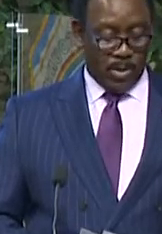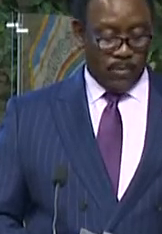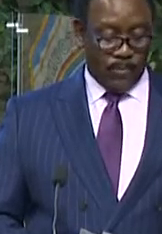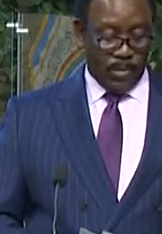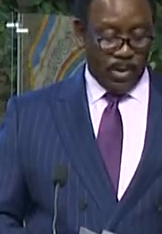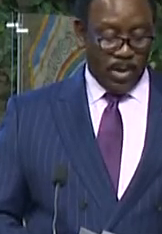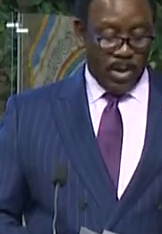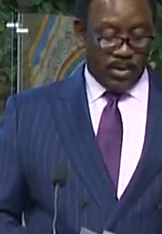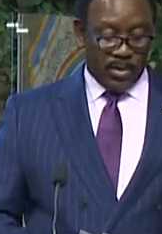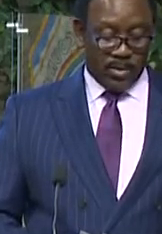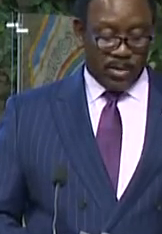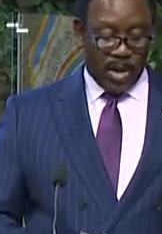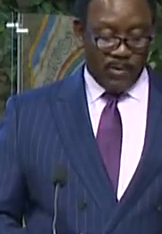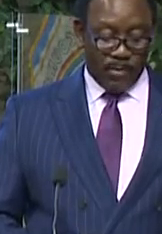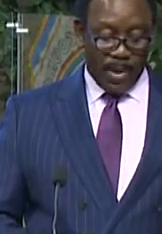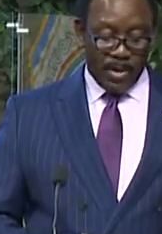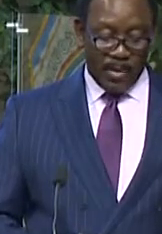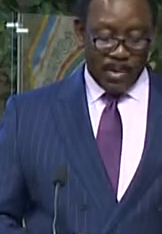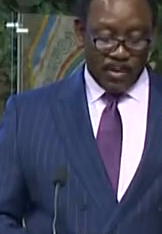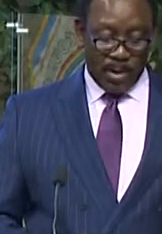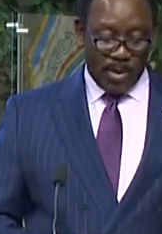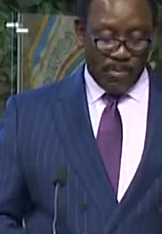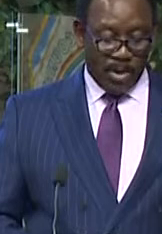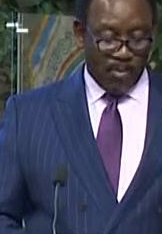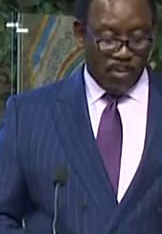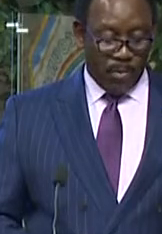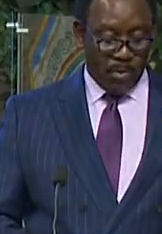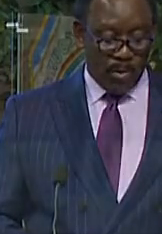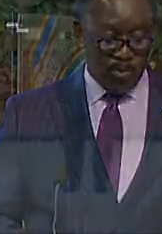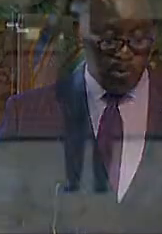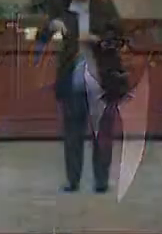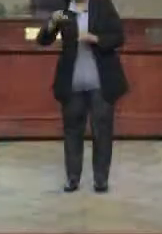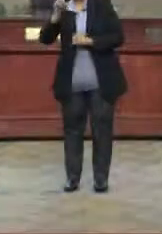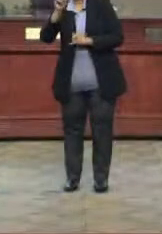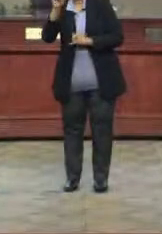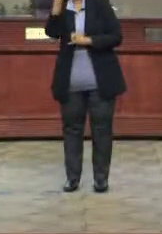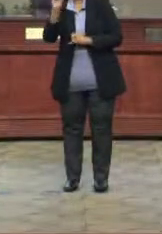to go. Since the start of the pandemic, there have been a reported